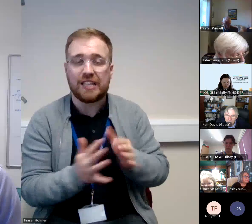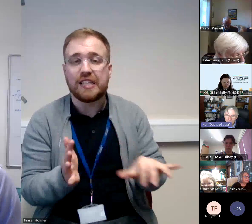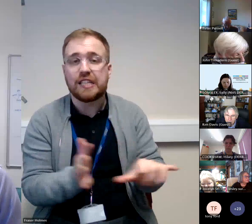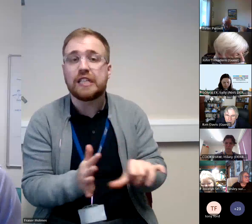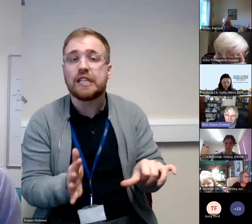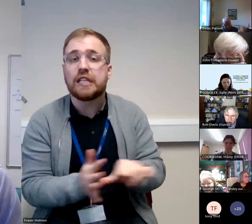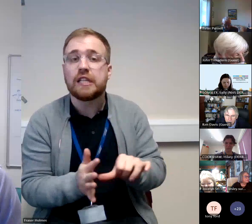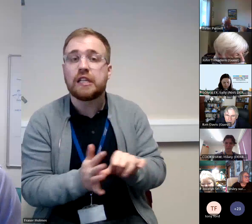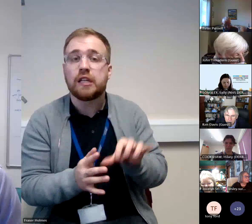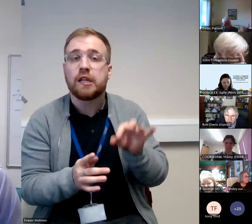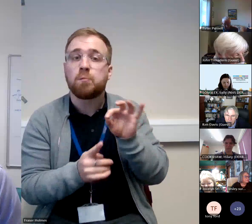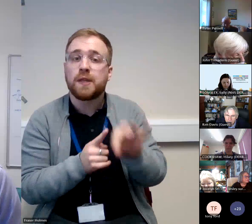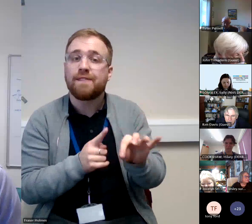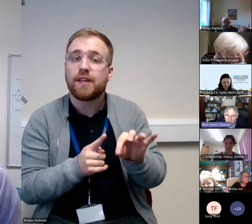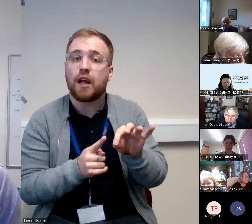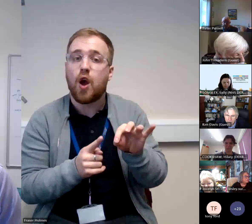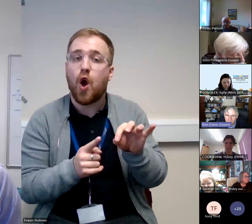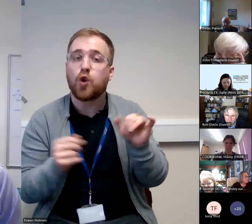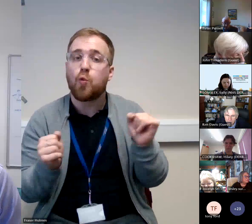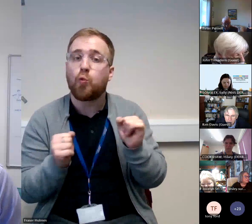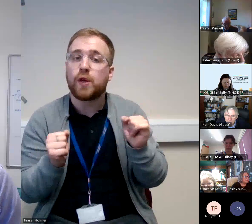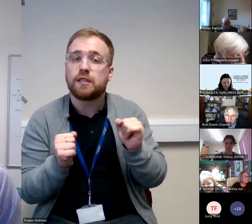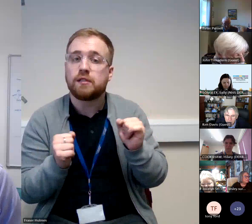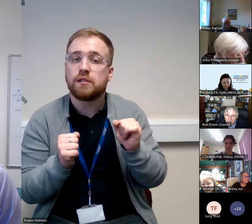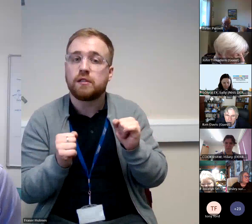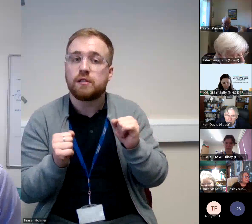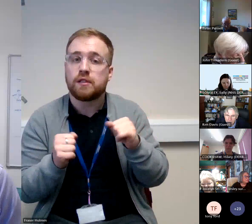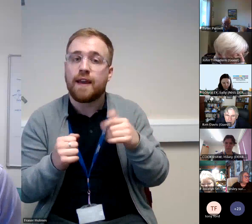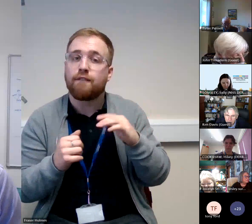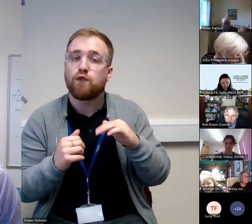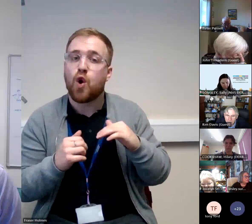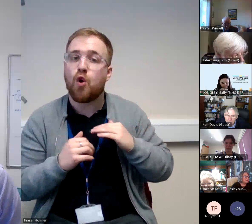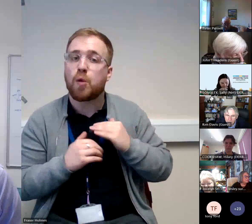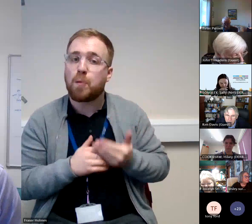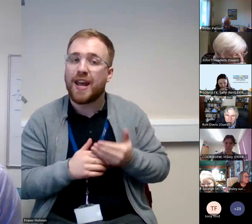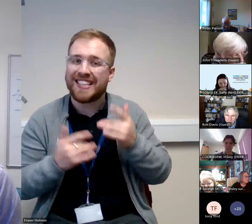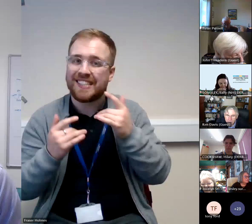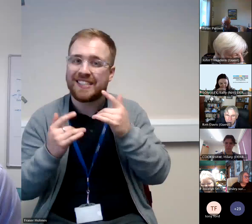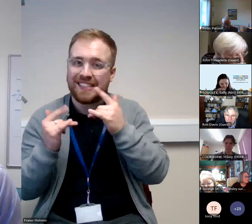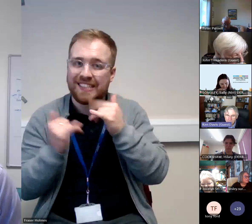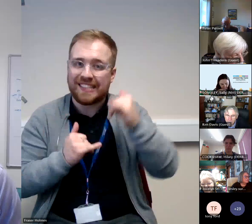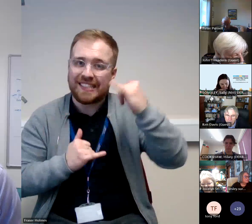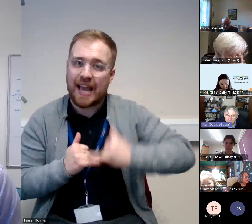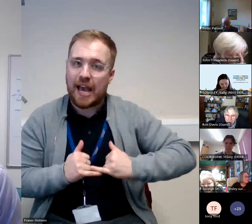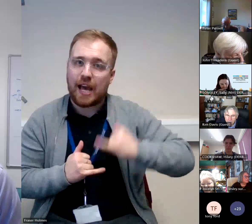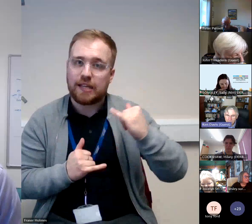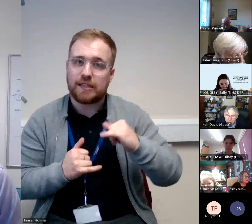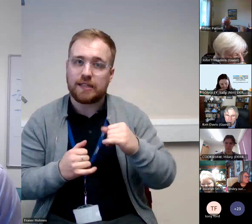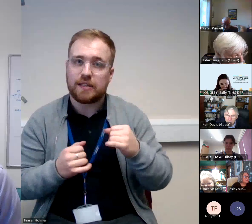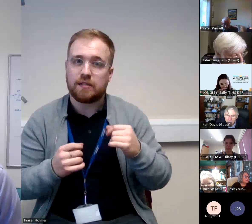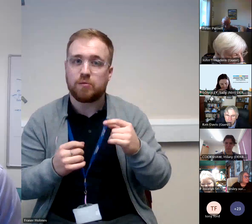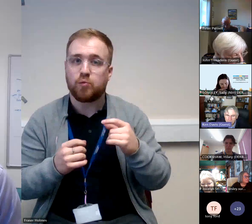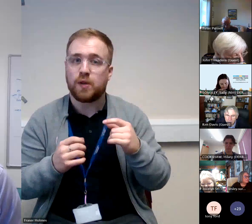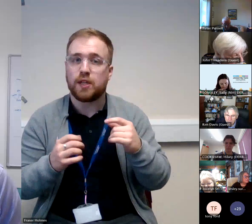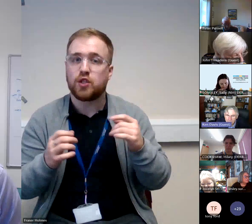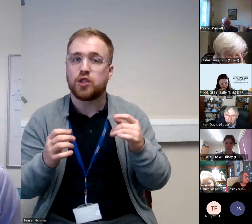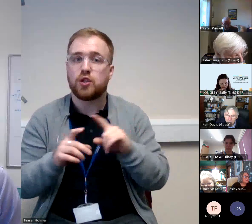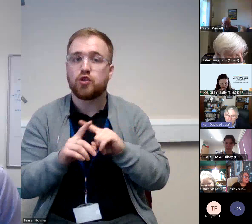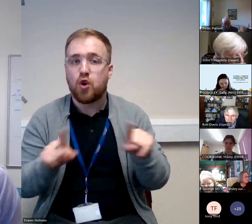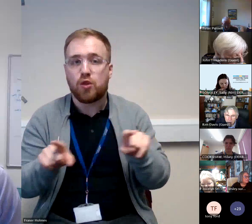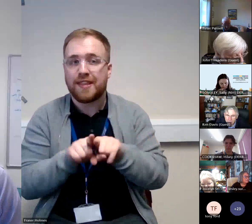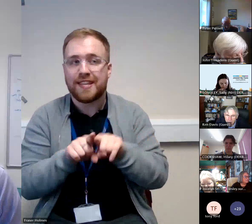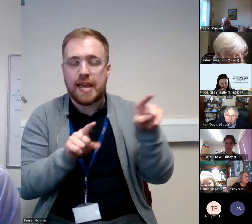a particularly wintry day for our one of our breast scanning vans, which are nowhere near the sort of size and weight of